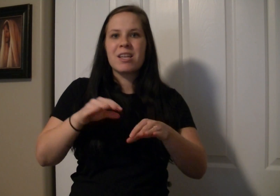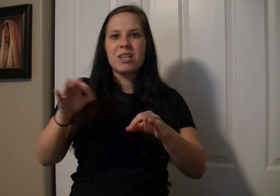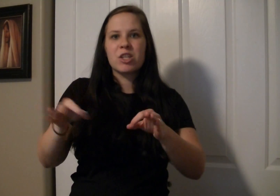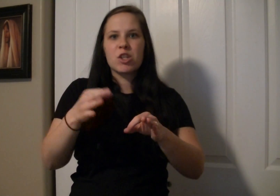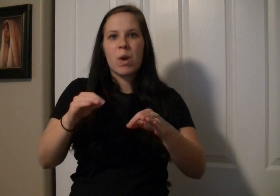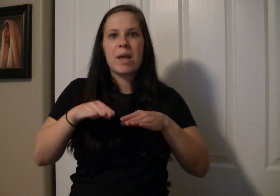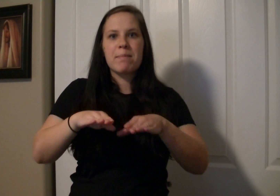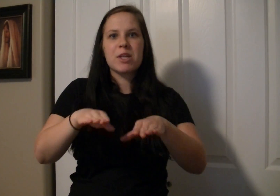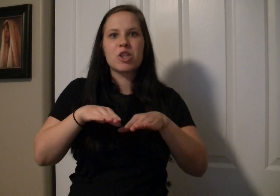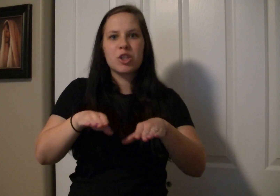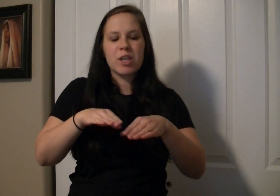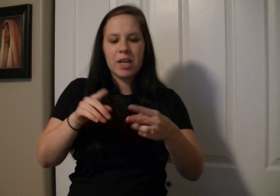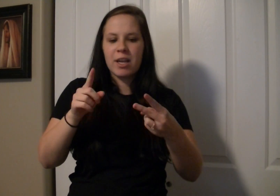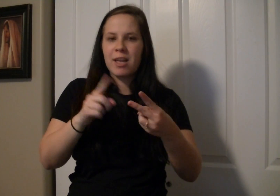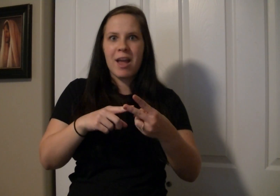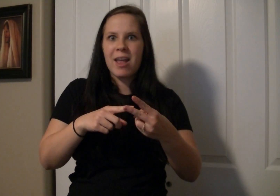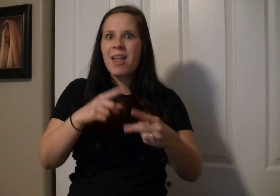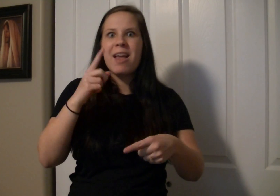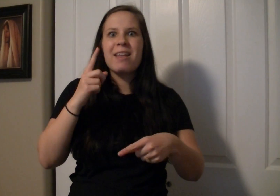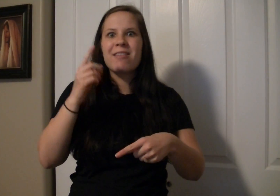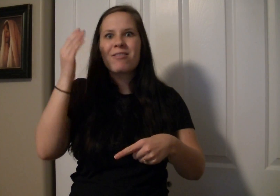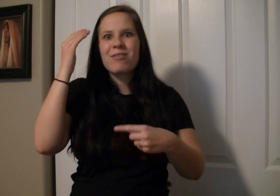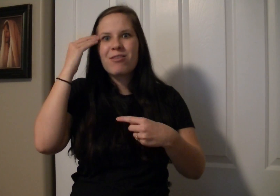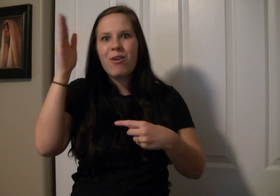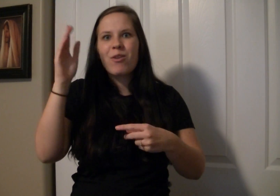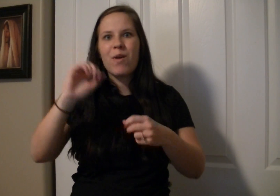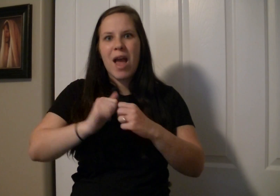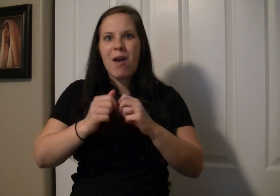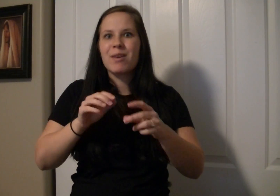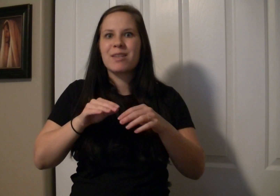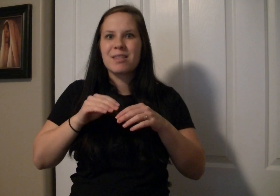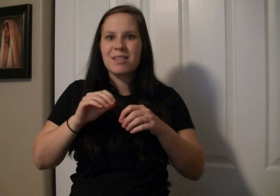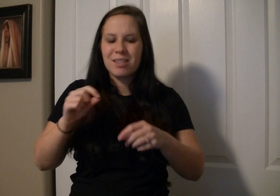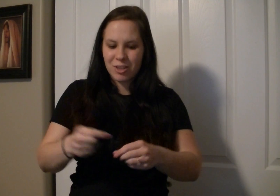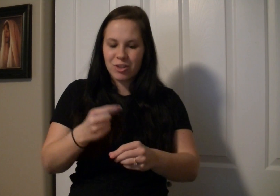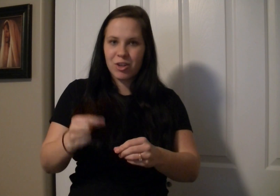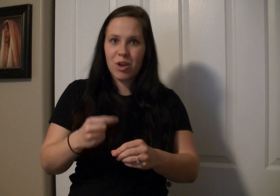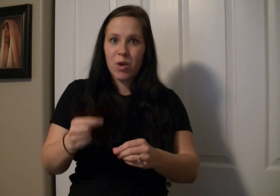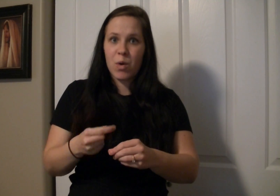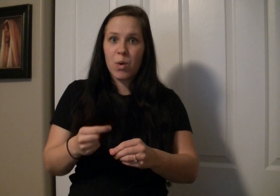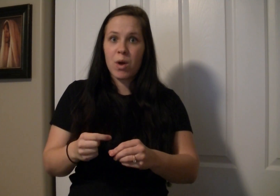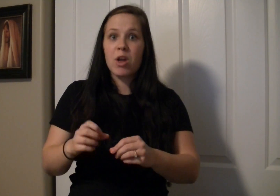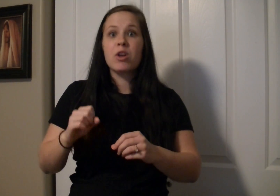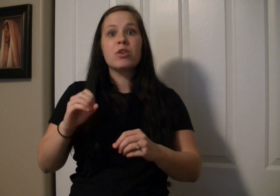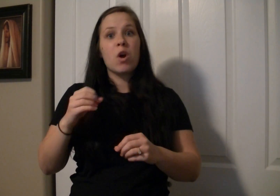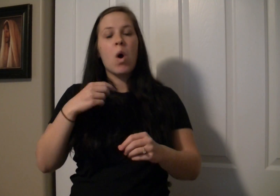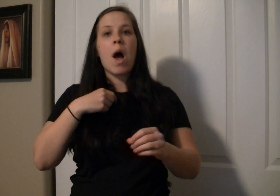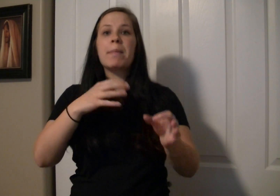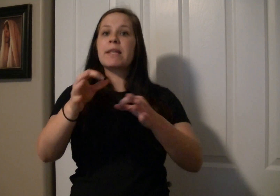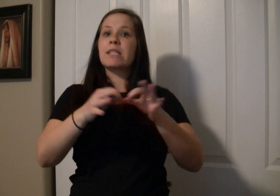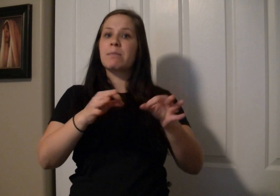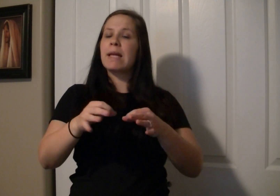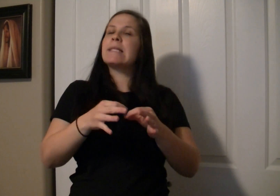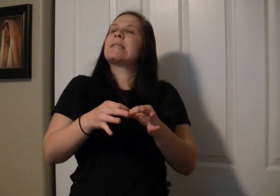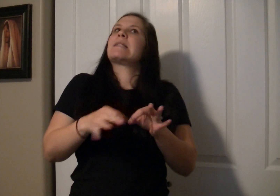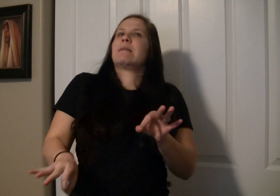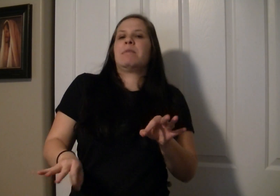very simple directions about a sewing machine and how you operate it. A sewing machine has a big